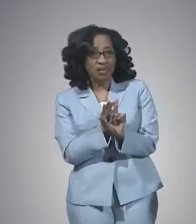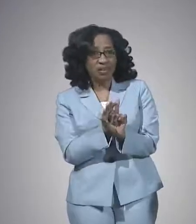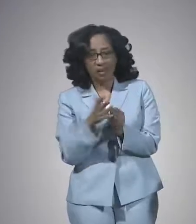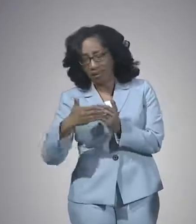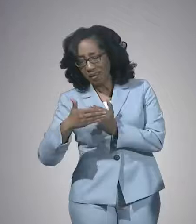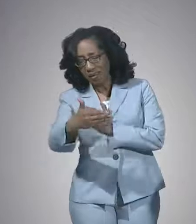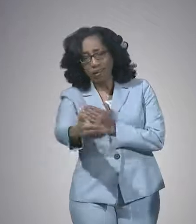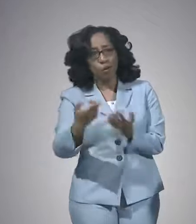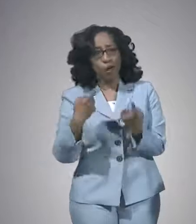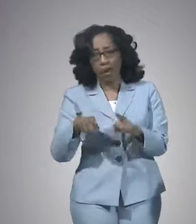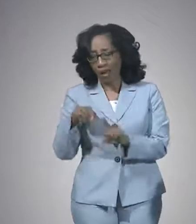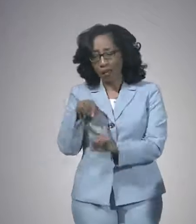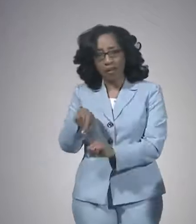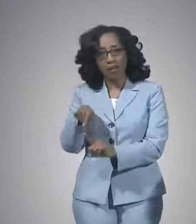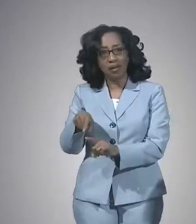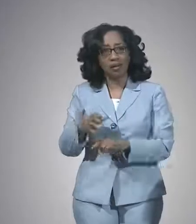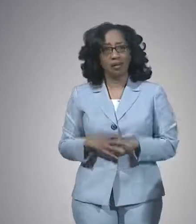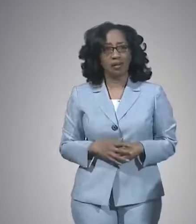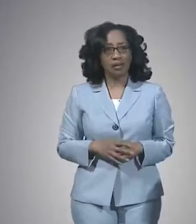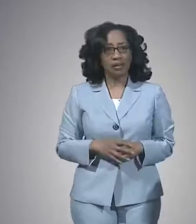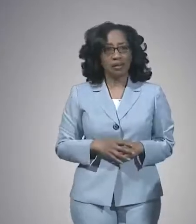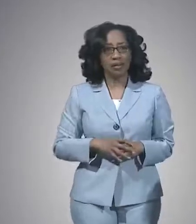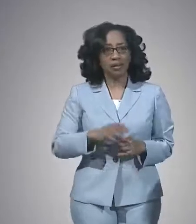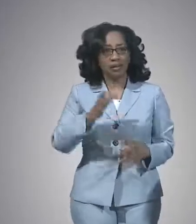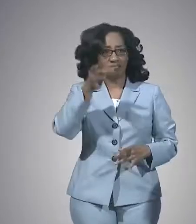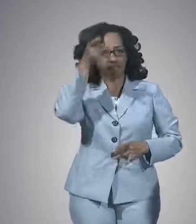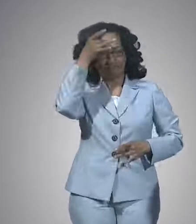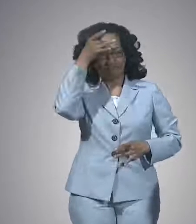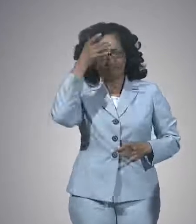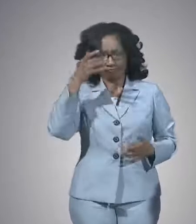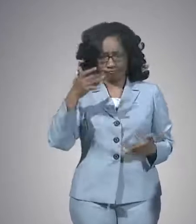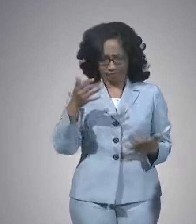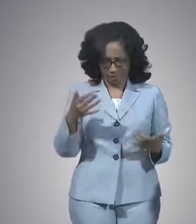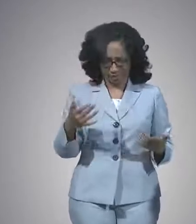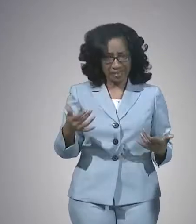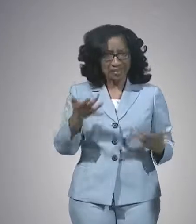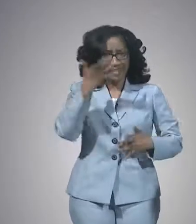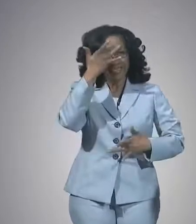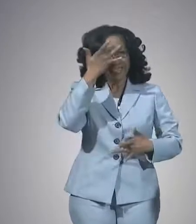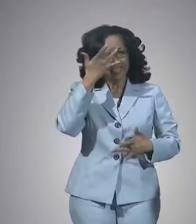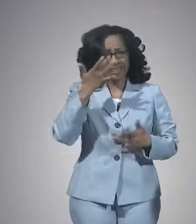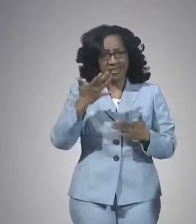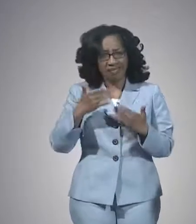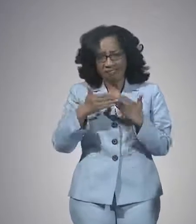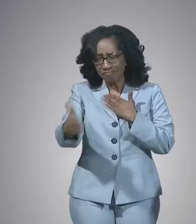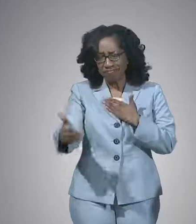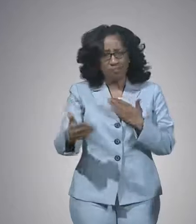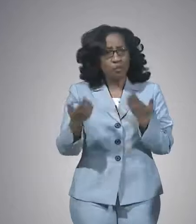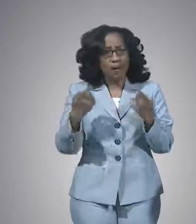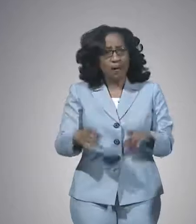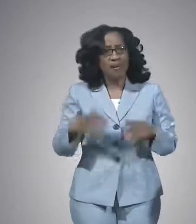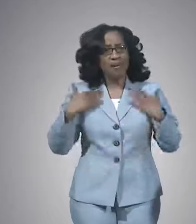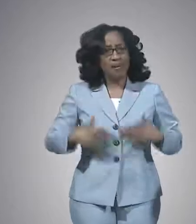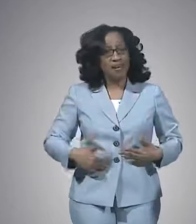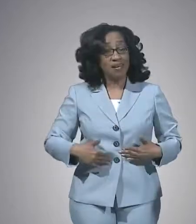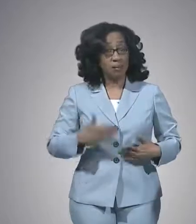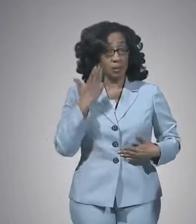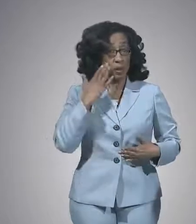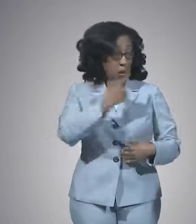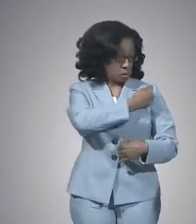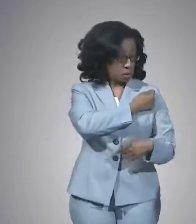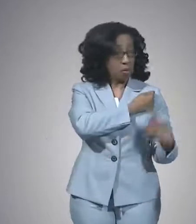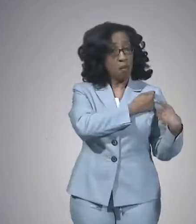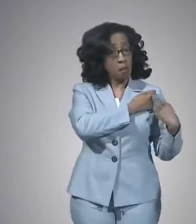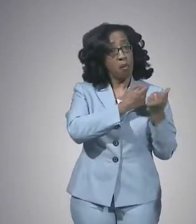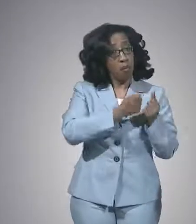long-term consequences of them being infected with COVID. And so we know that the COVID vaccination is safe and